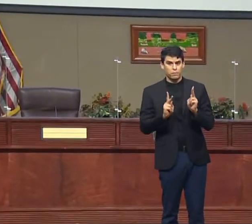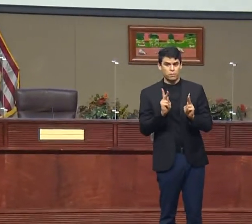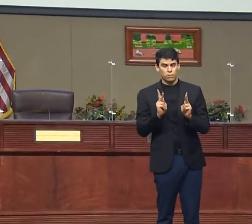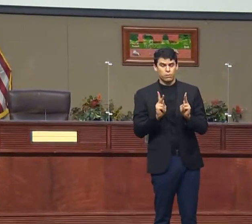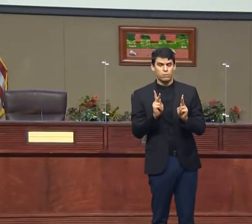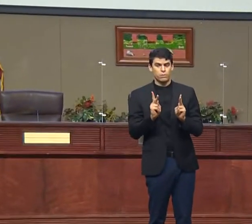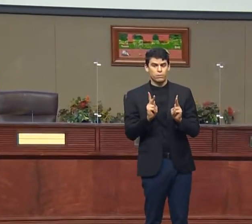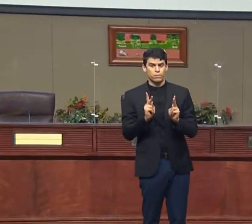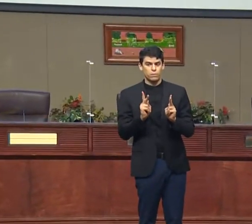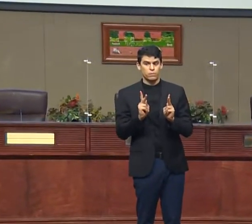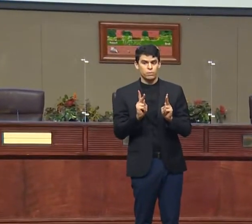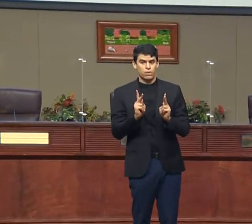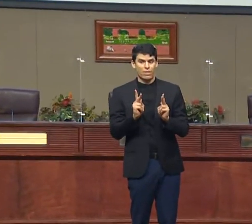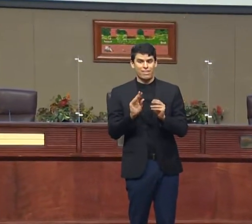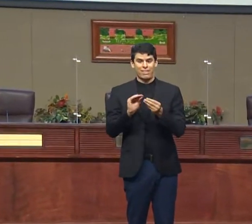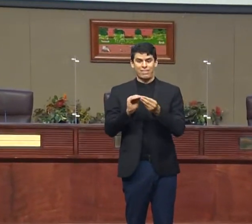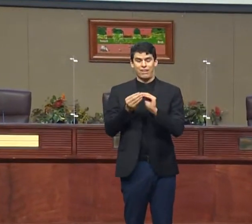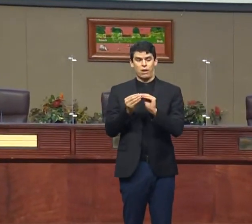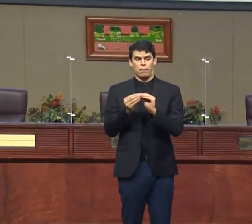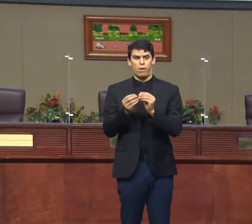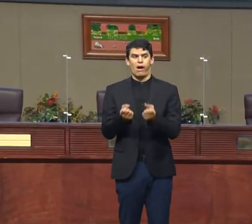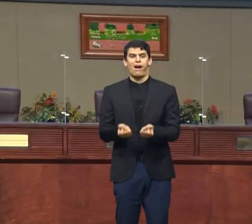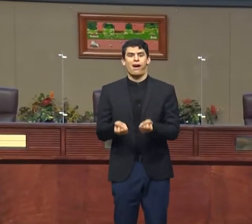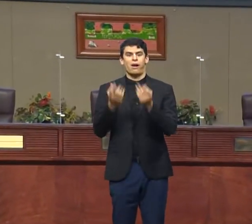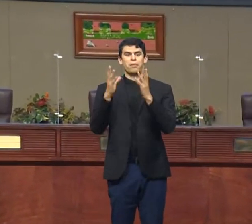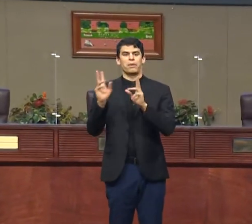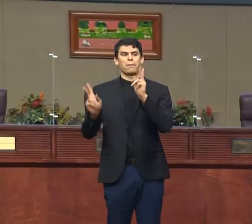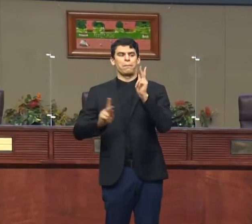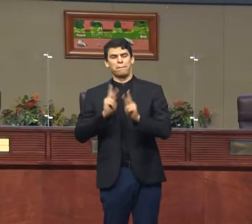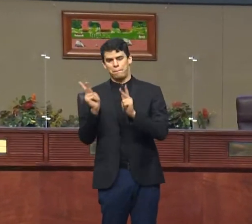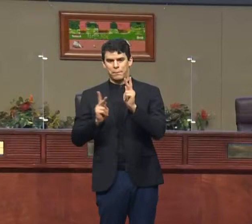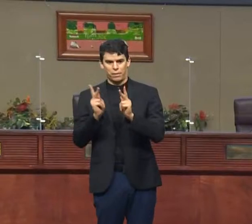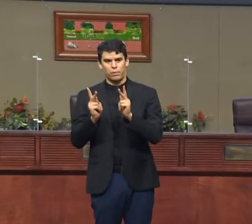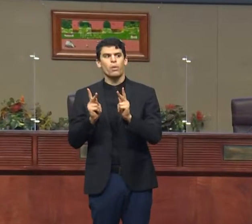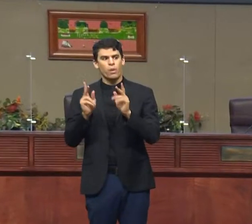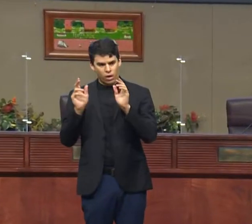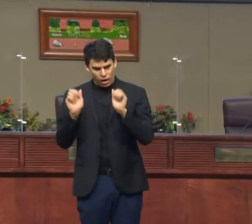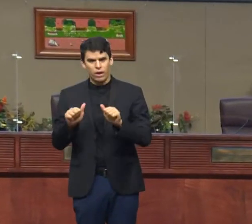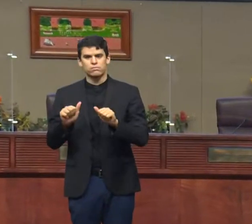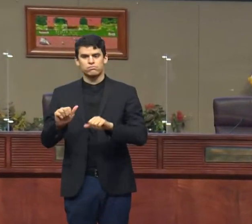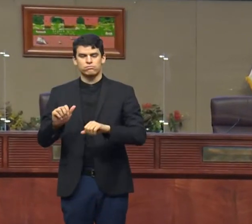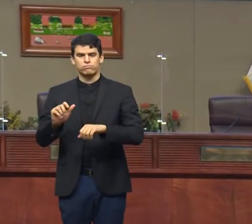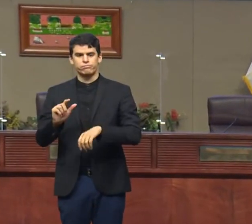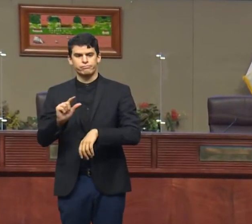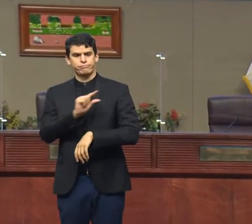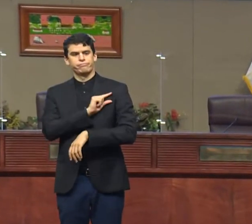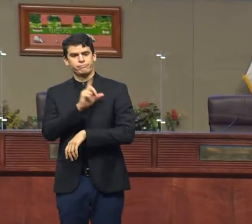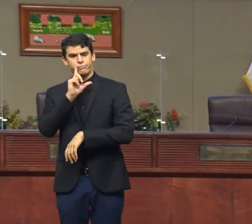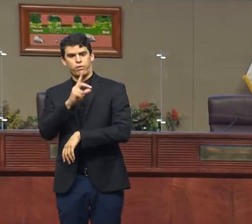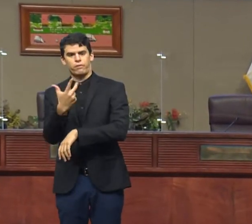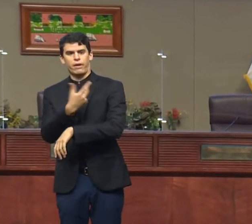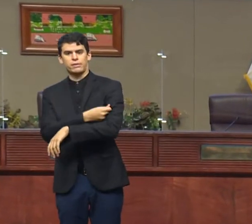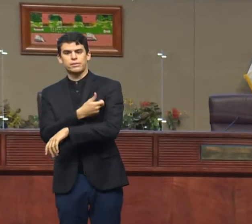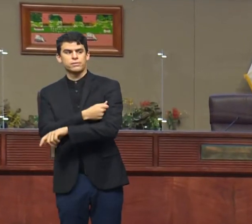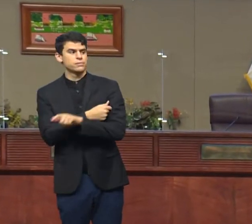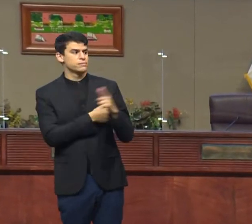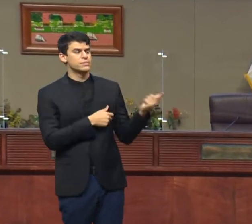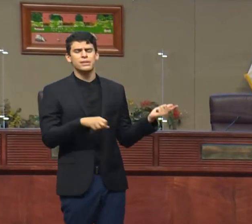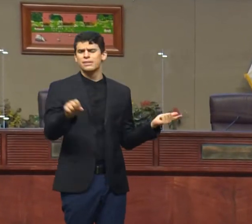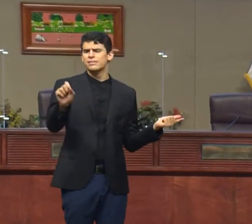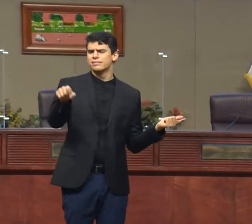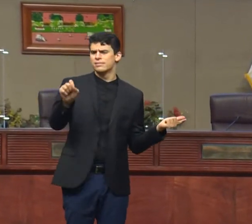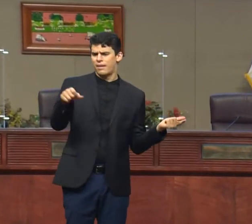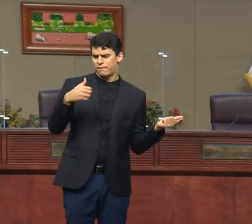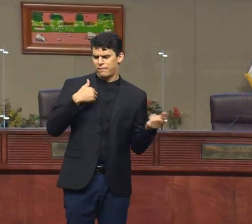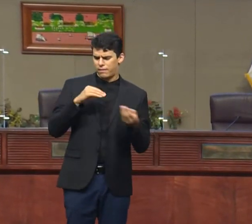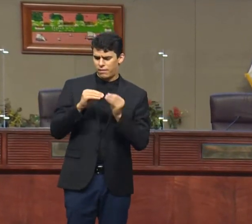additional people will now be eligible under that 40 to 60 group? Yeah, we have the data for it. I just don't